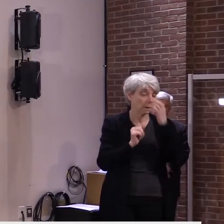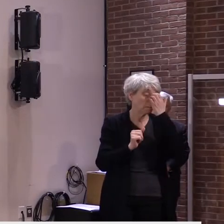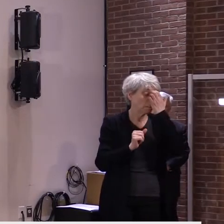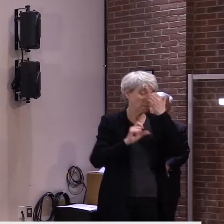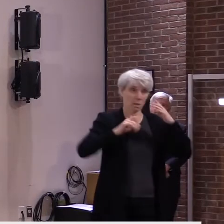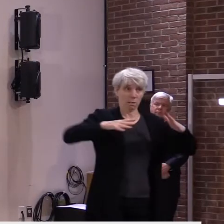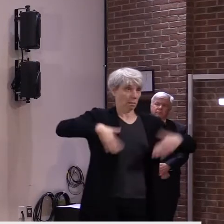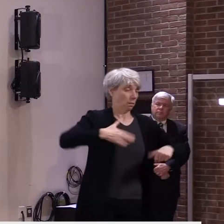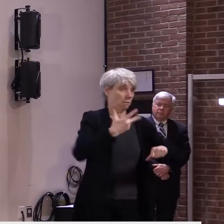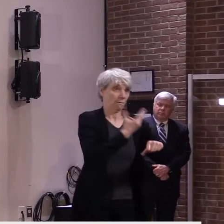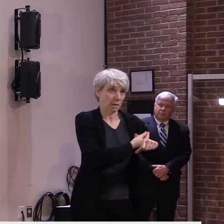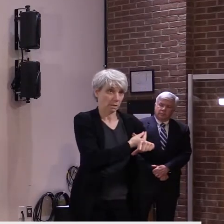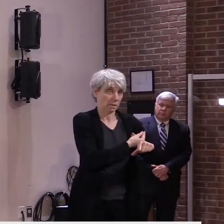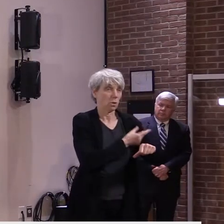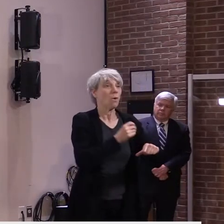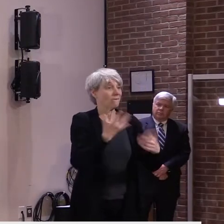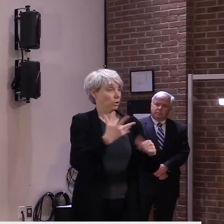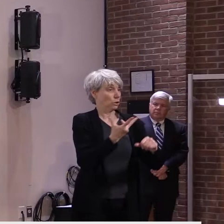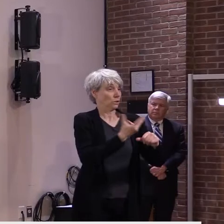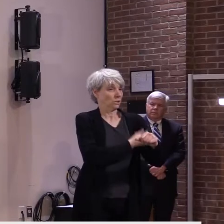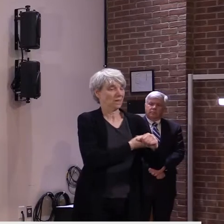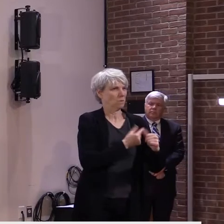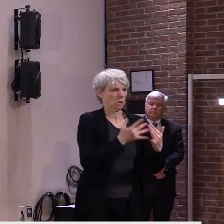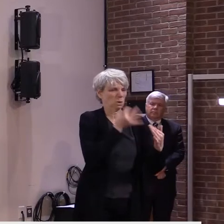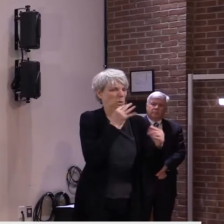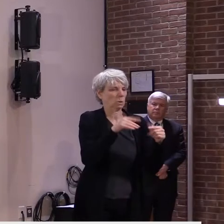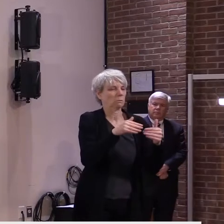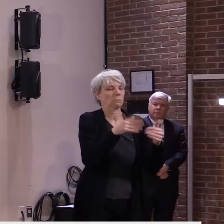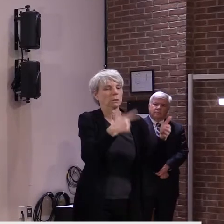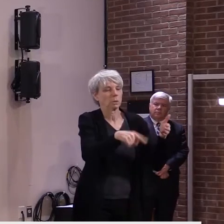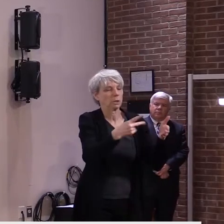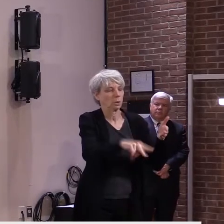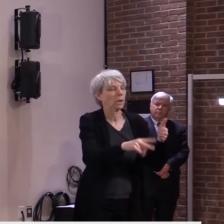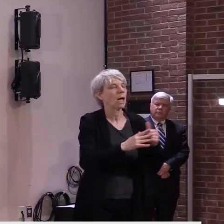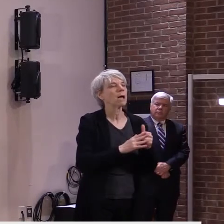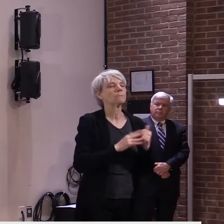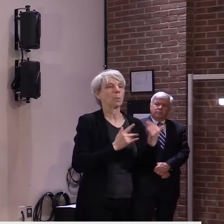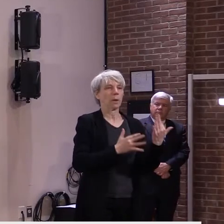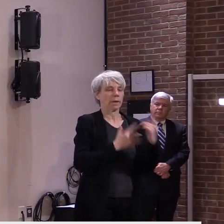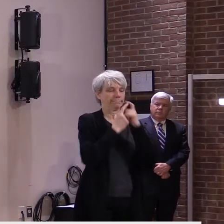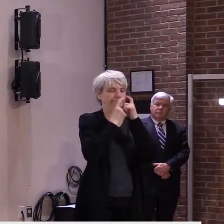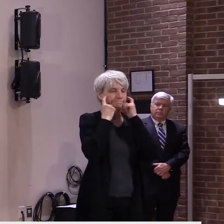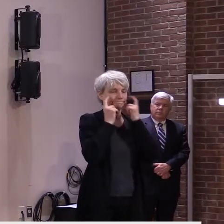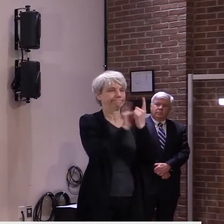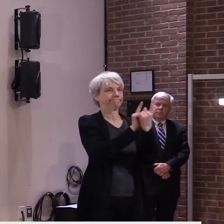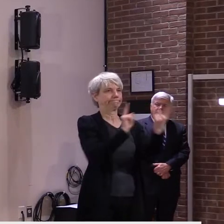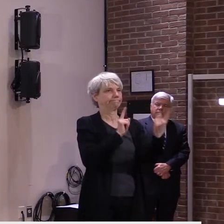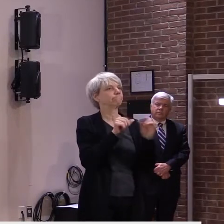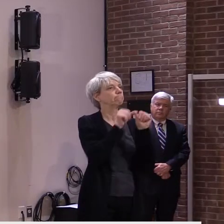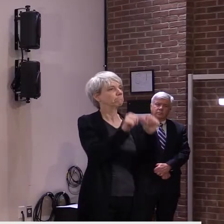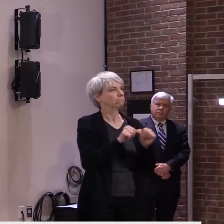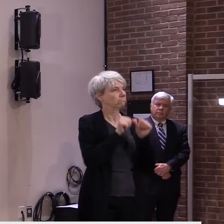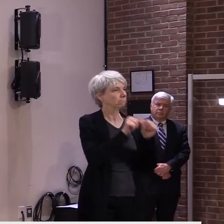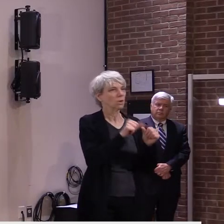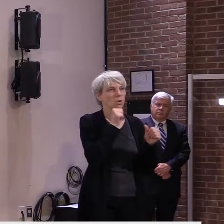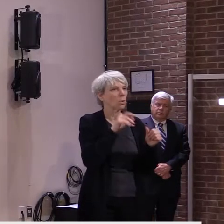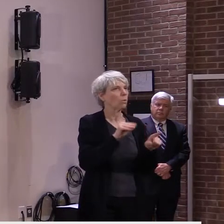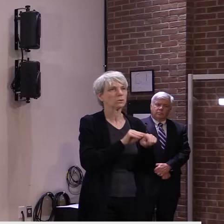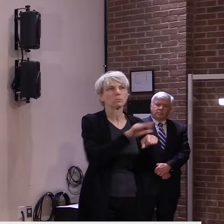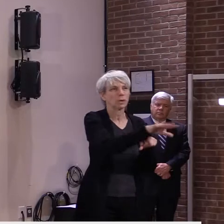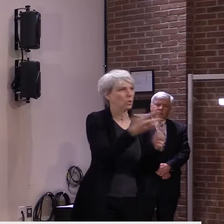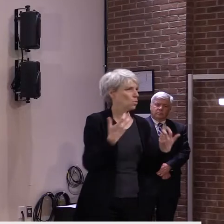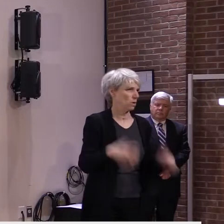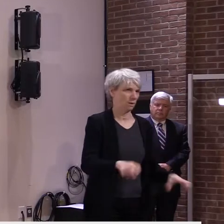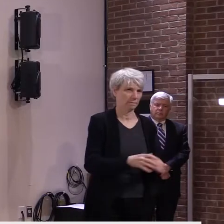full vaccination day to arrive, please keep up masking and distancing so you don't put others at risk. We